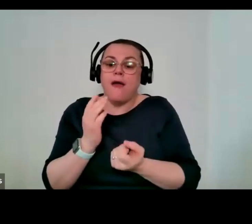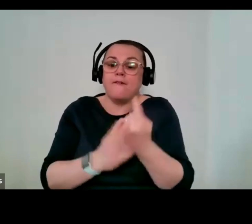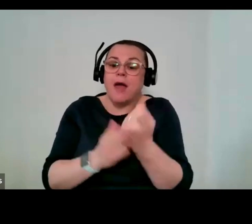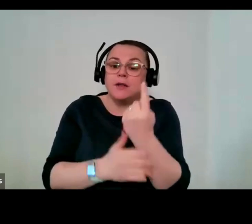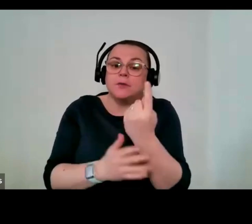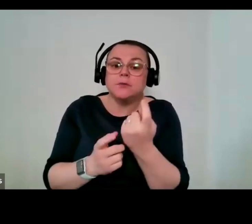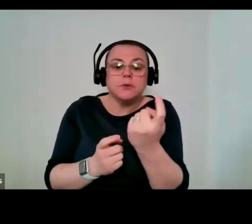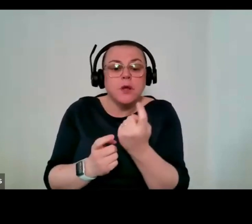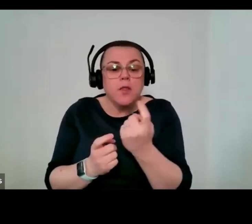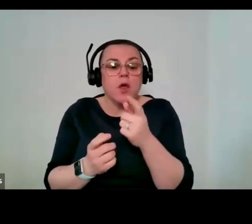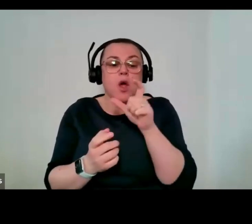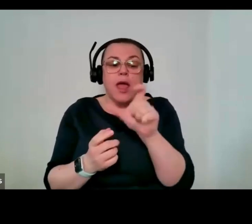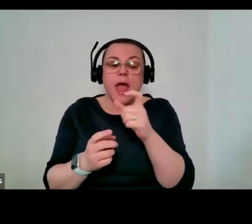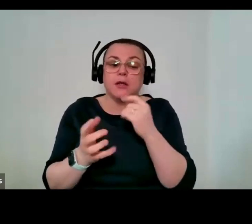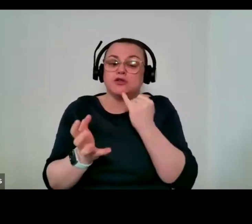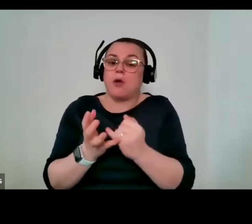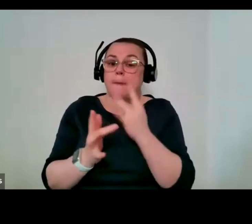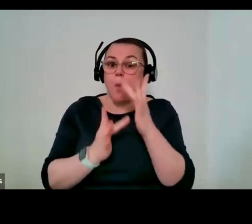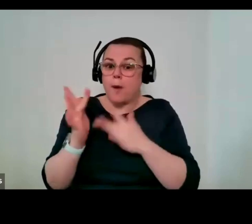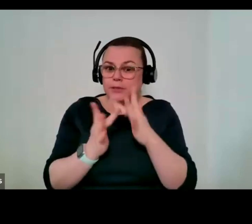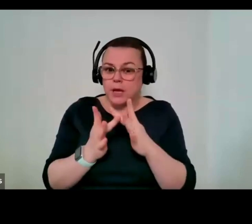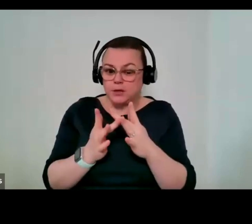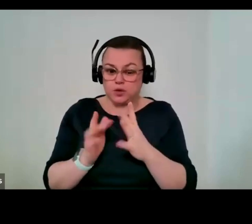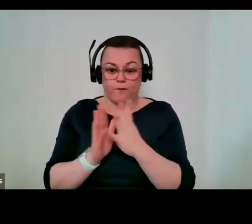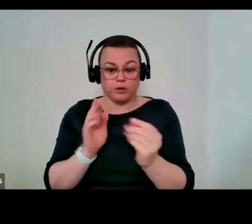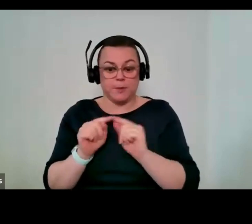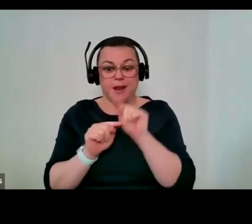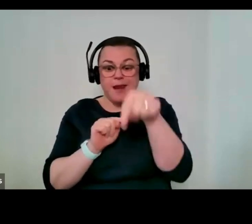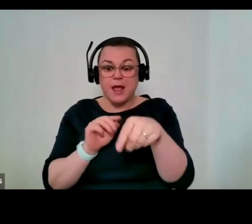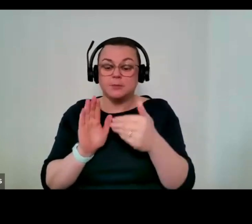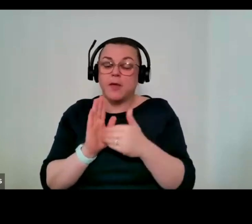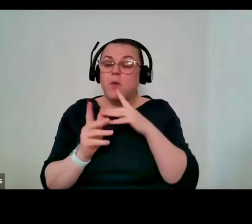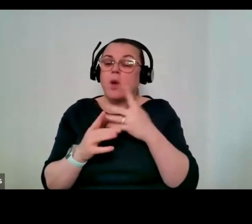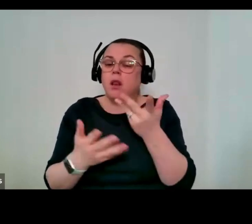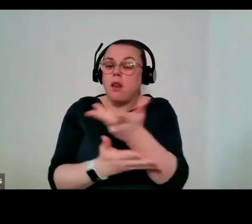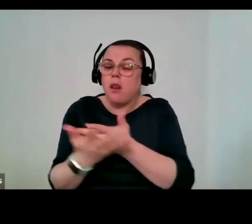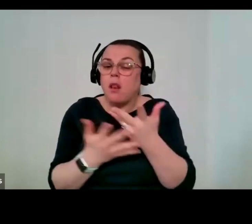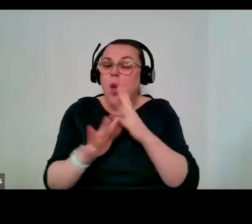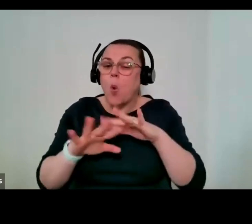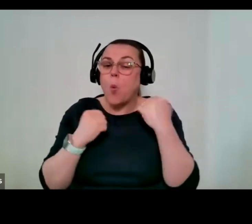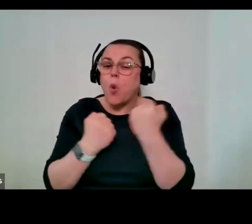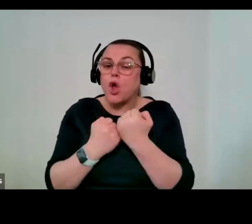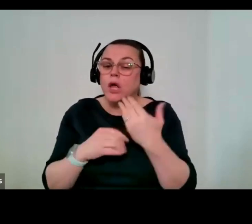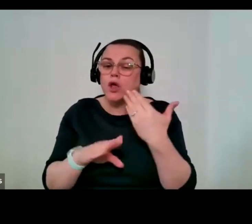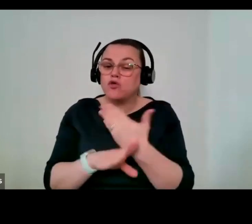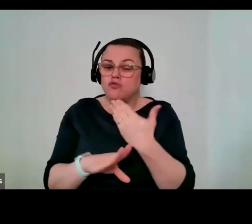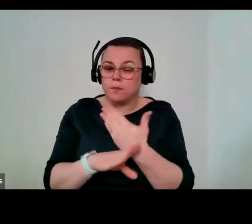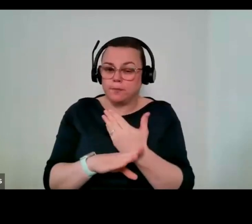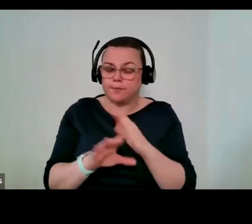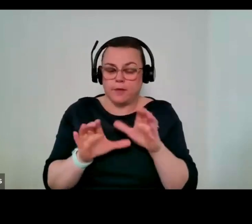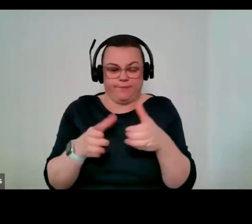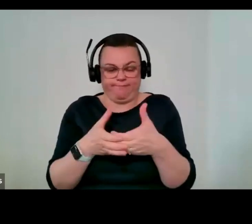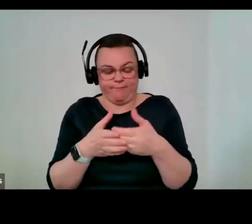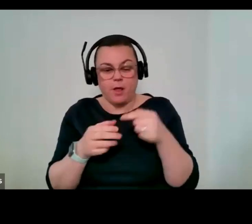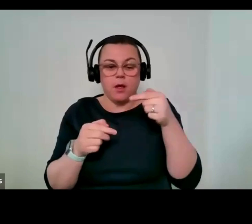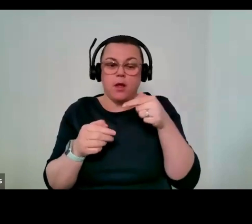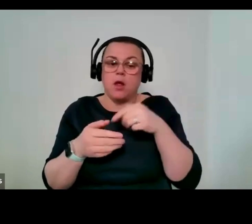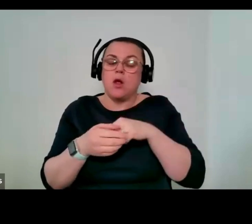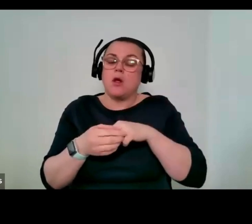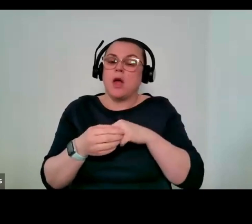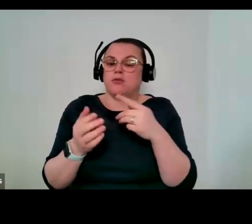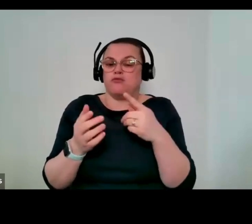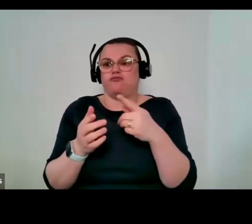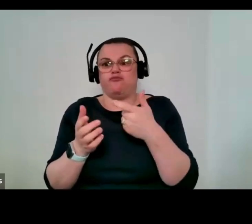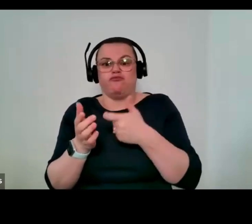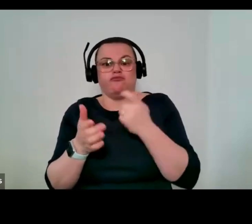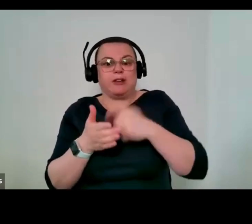example, next month, we're discussing working groups with retail giant Not on the High Street. Or you can also follow us